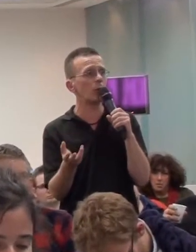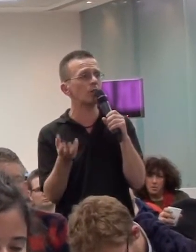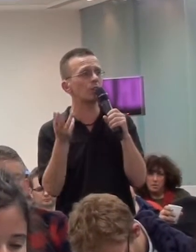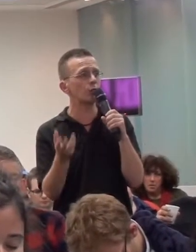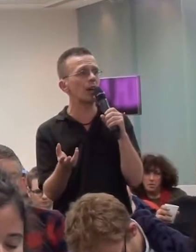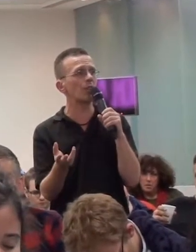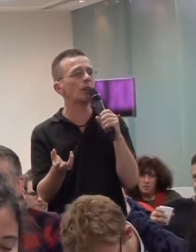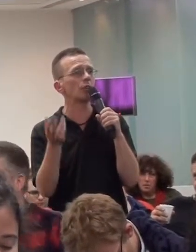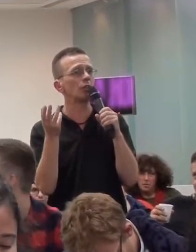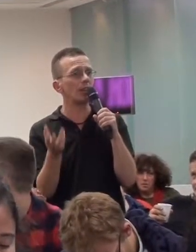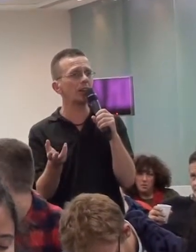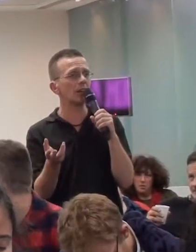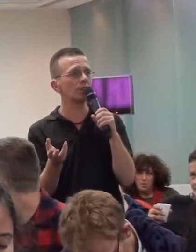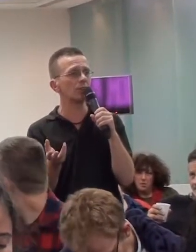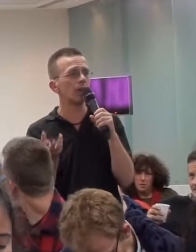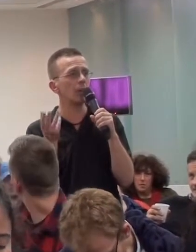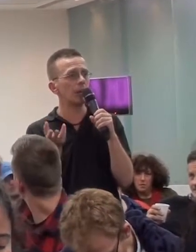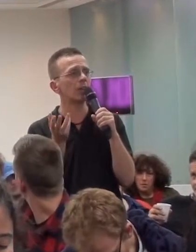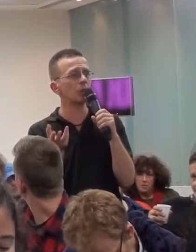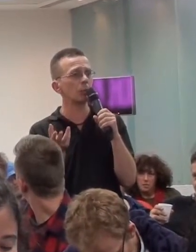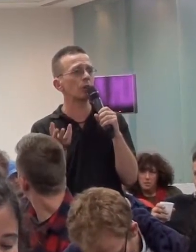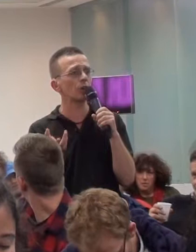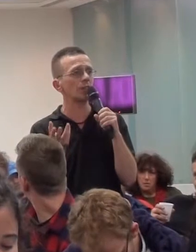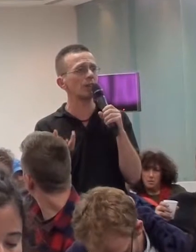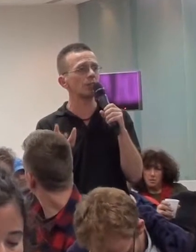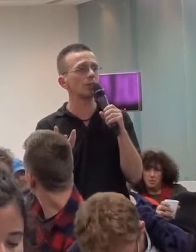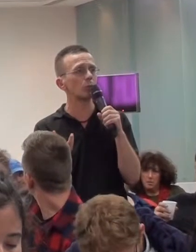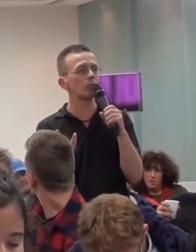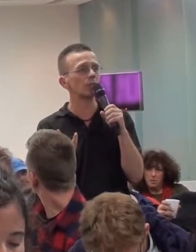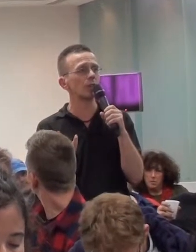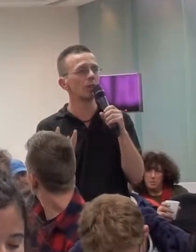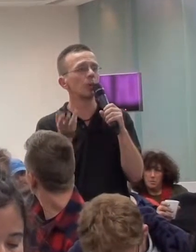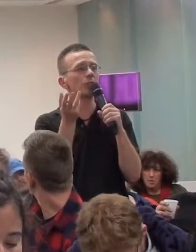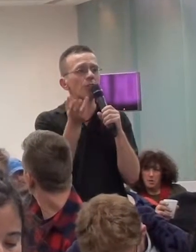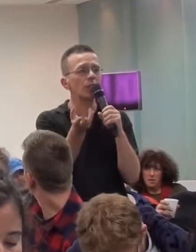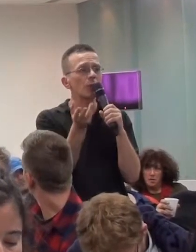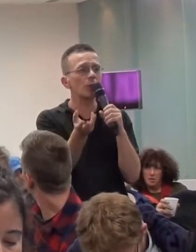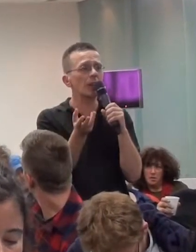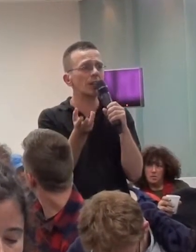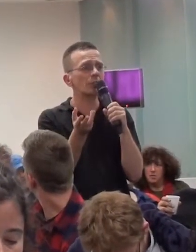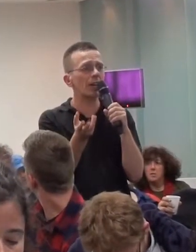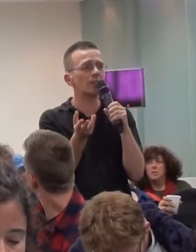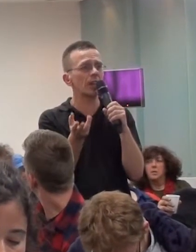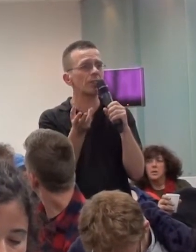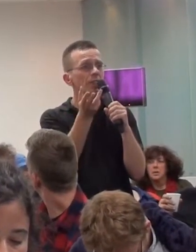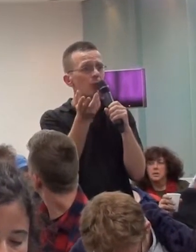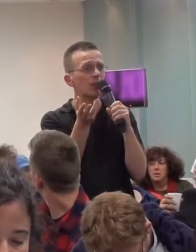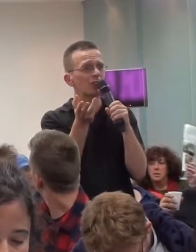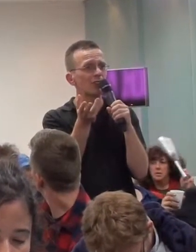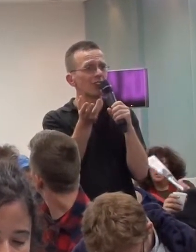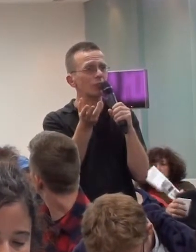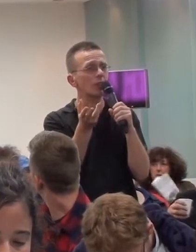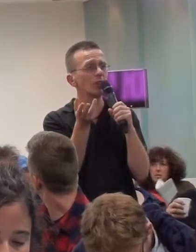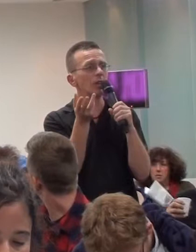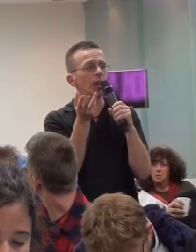movement's power and strength to unite us in making common cause against these wars. Because the thing about Iraq and Afghanistan today, and I'll